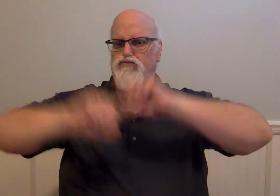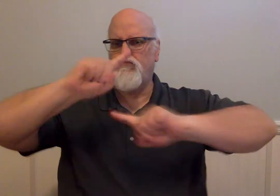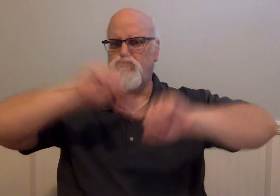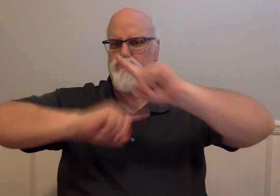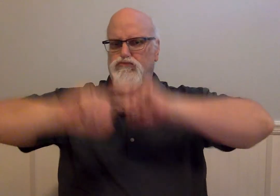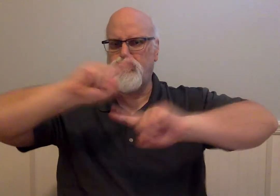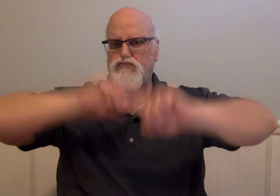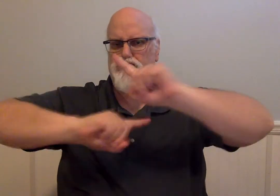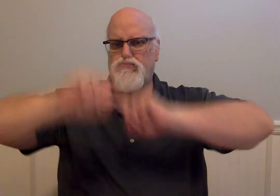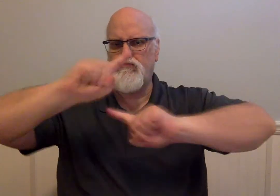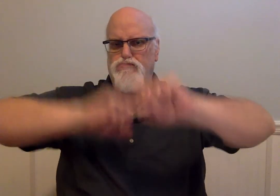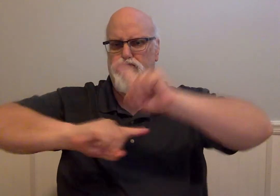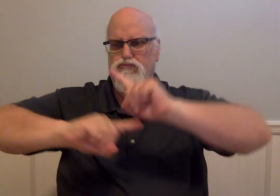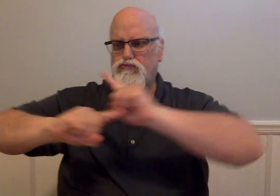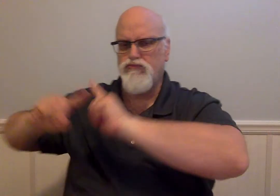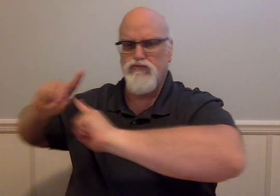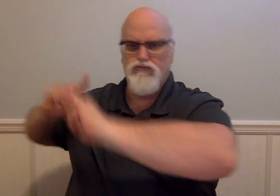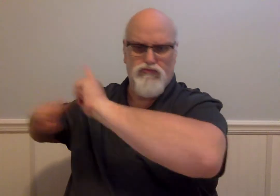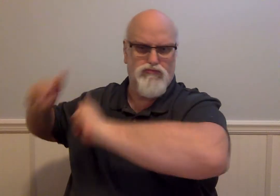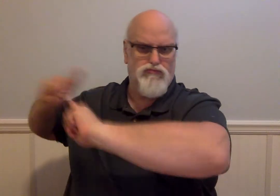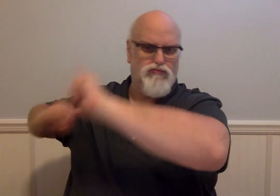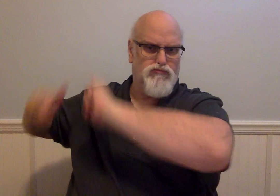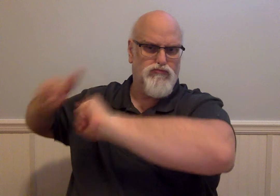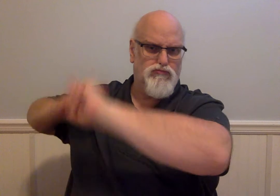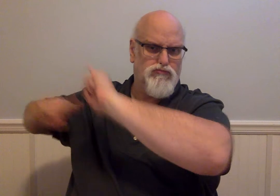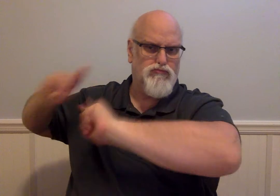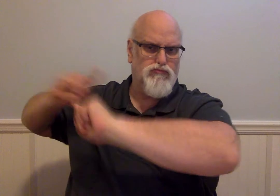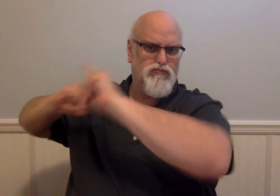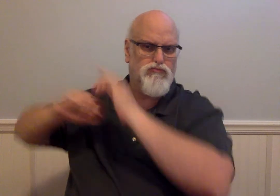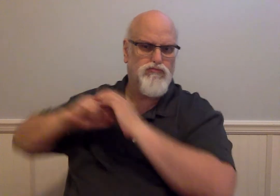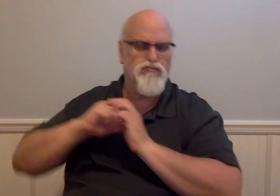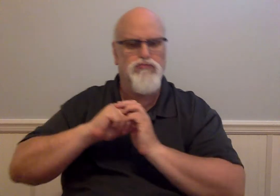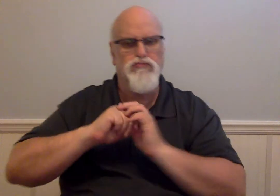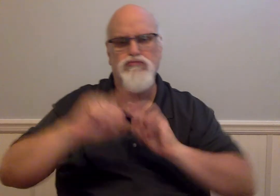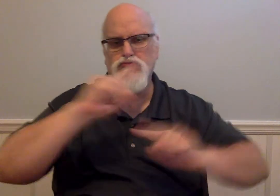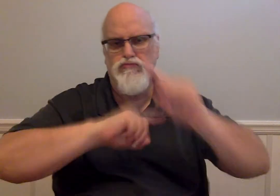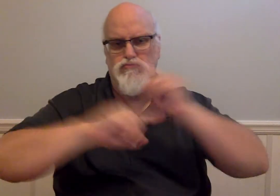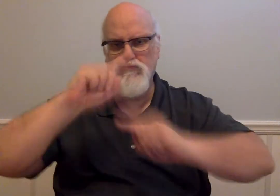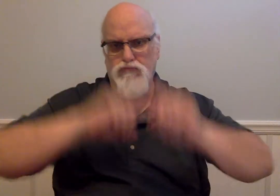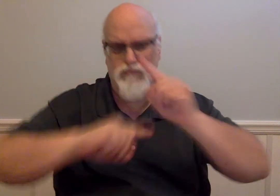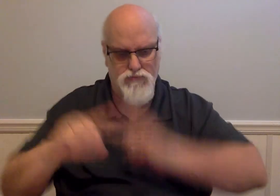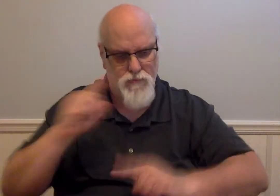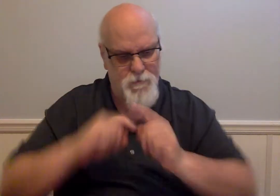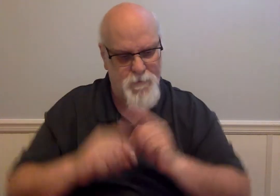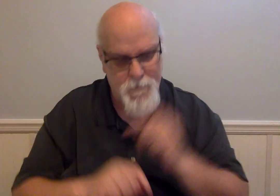This is the sign for sign, to sign. Twist, it comes back in towards your